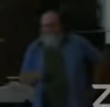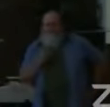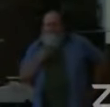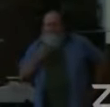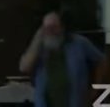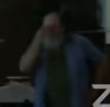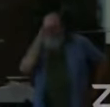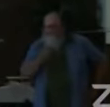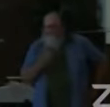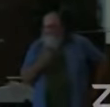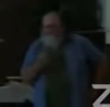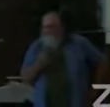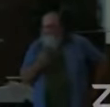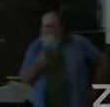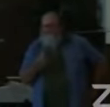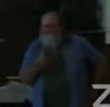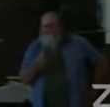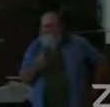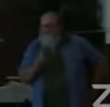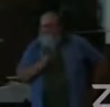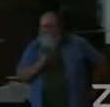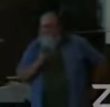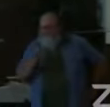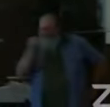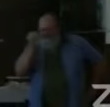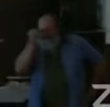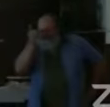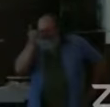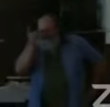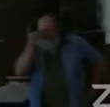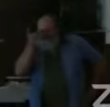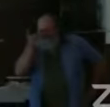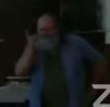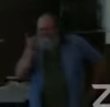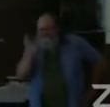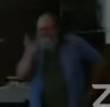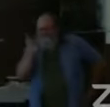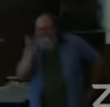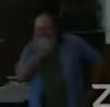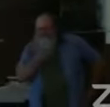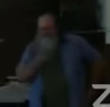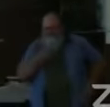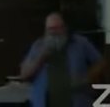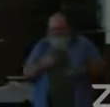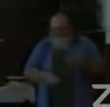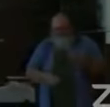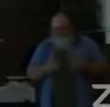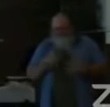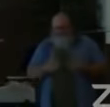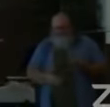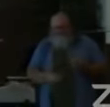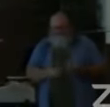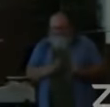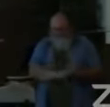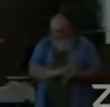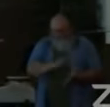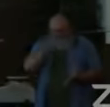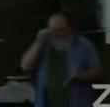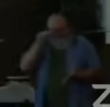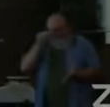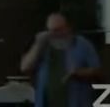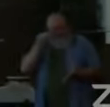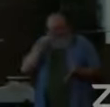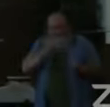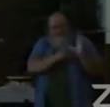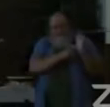8:18, Paul writes, I consider that our present sufferings are not worth comparing to the glory that will be revealed in us.